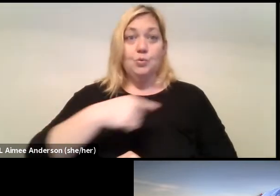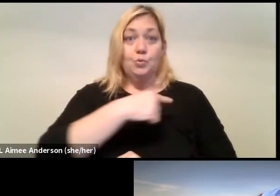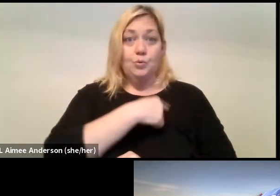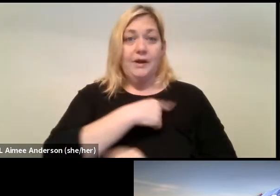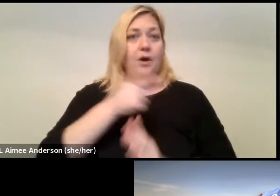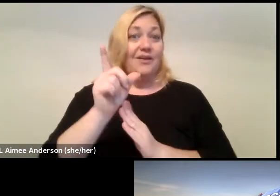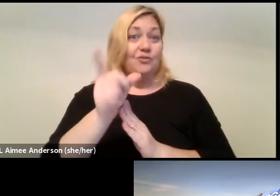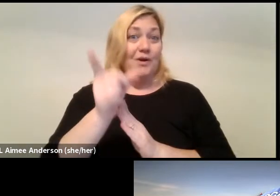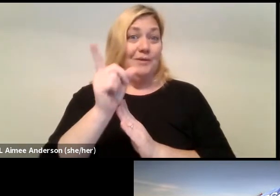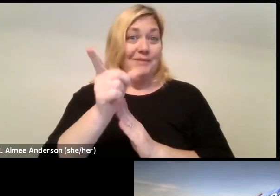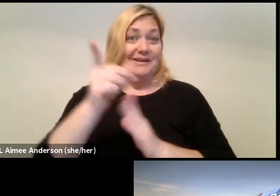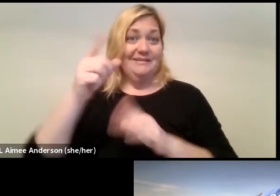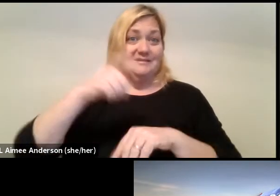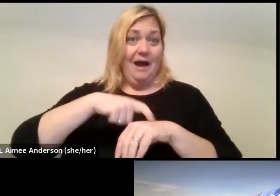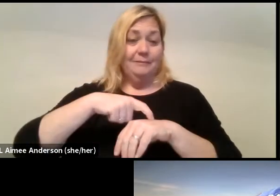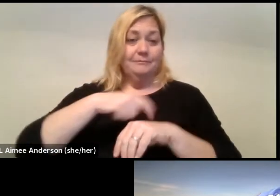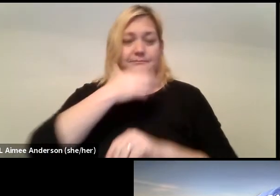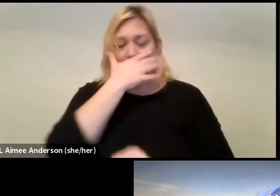minute.